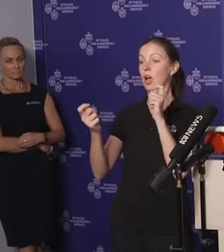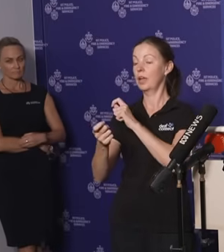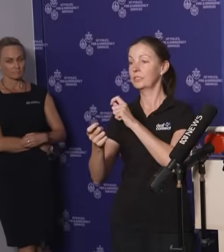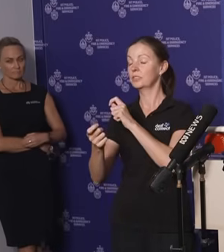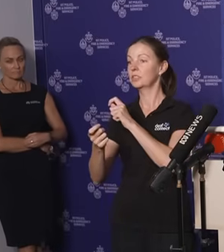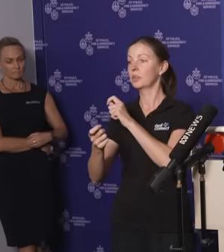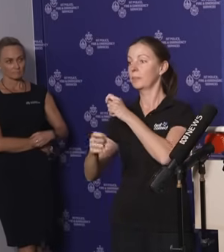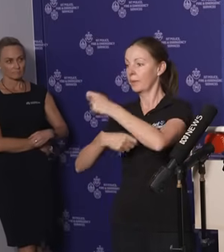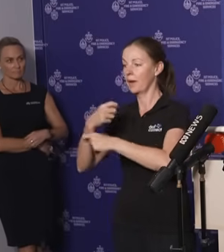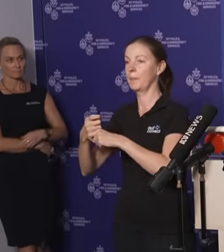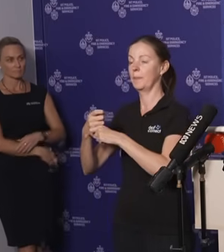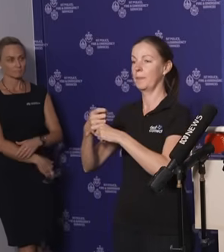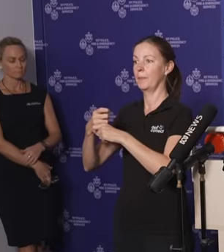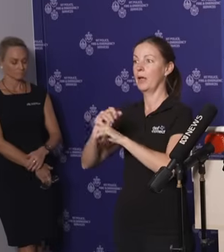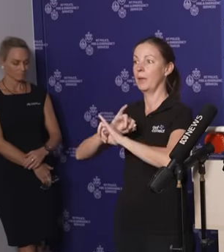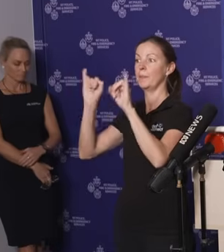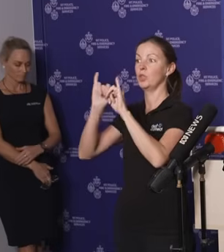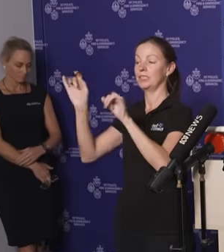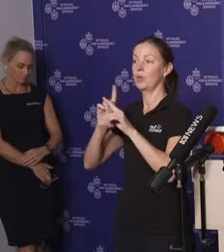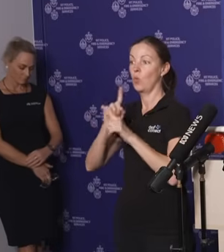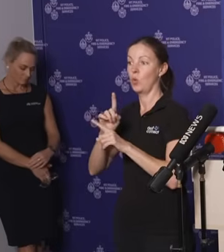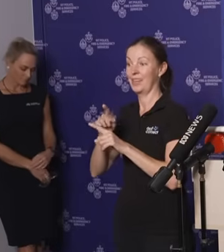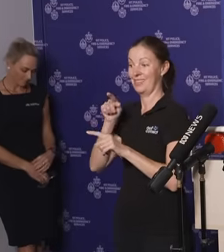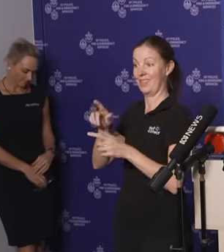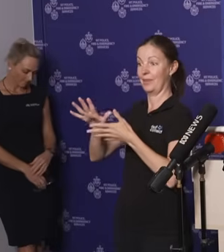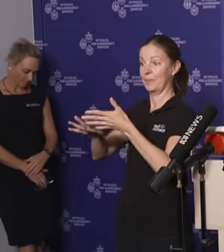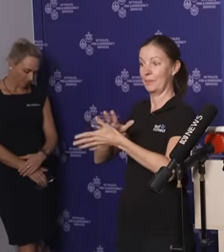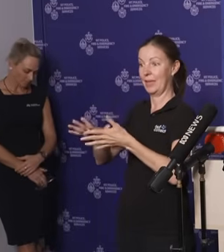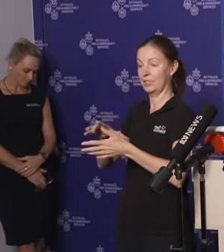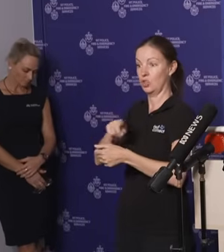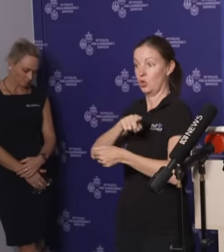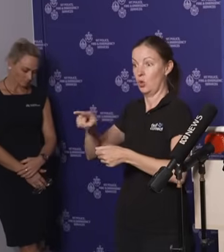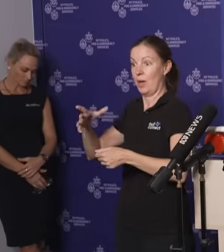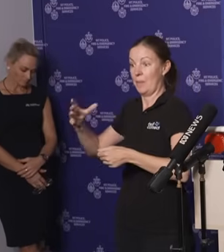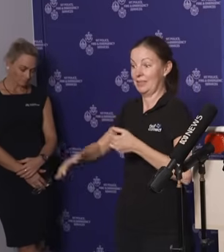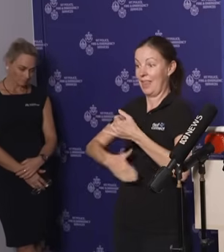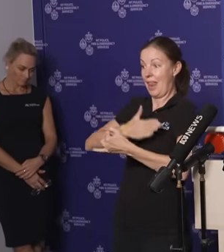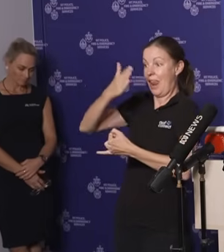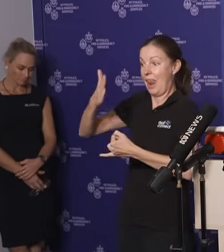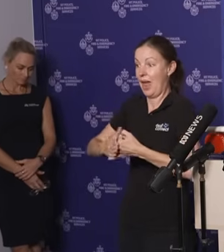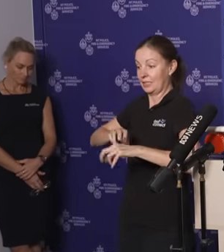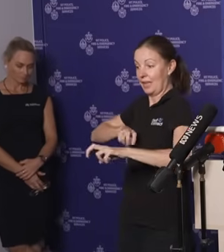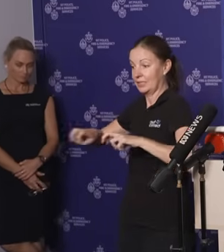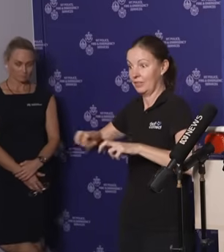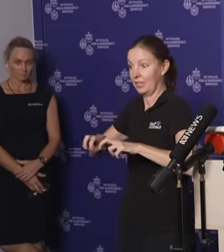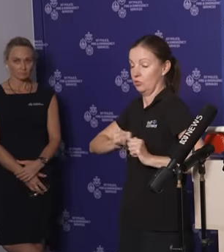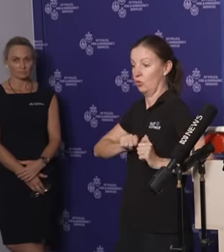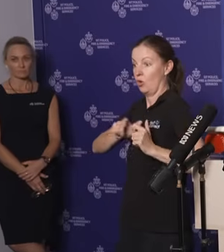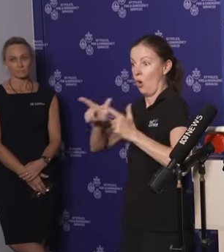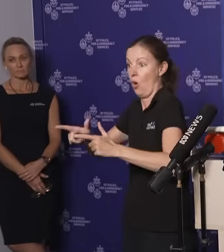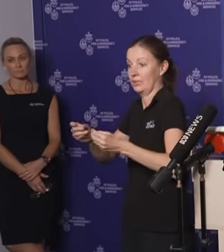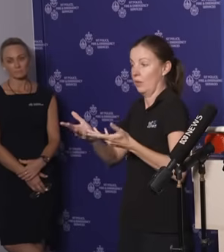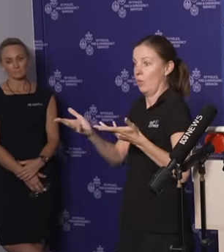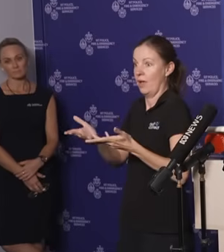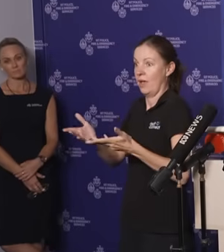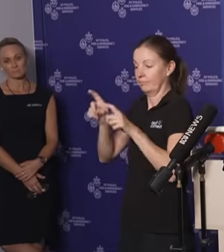to undertake your final activities to make yourself safe, to put yourself in a position where you don't need to move, where you